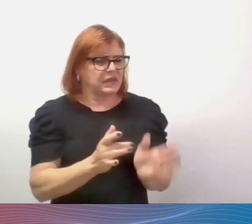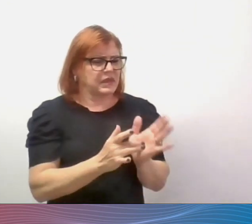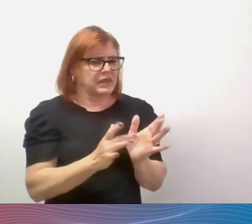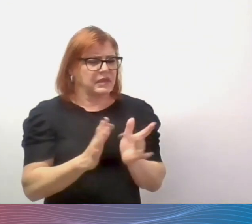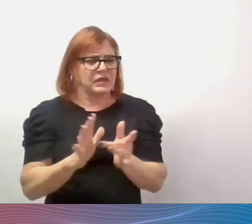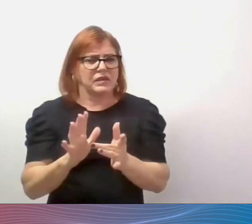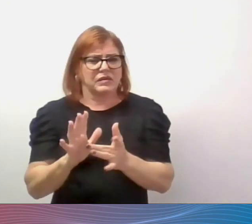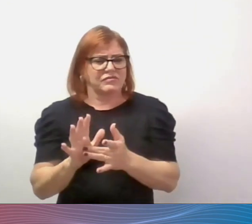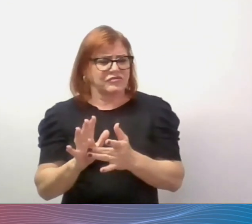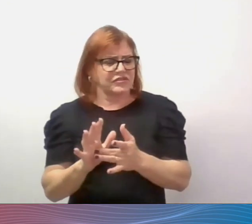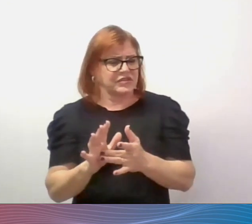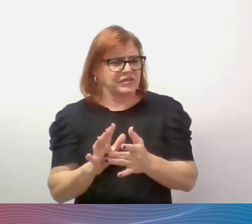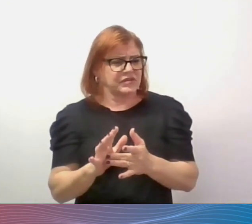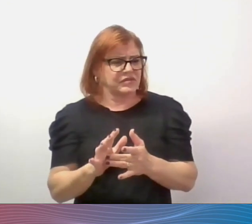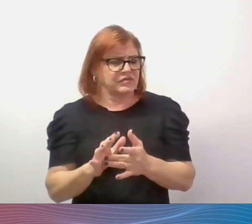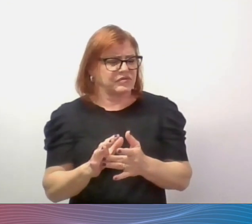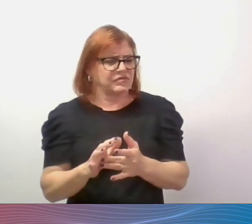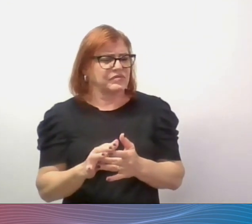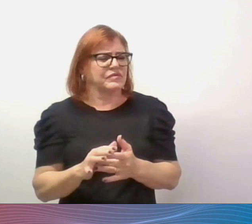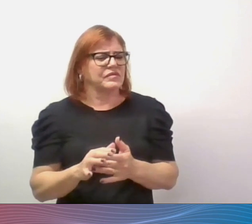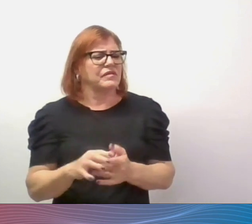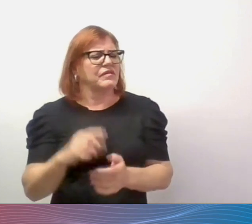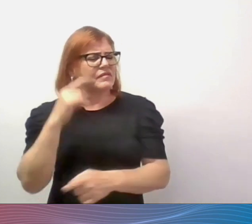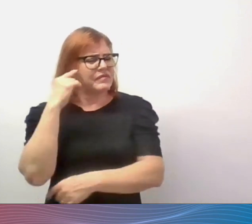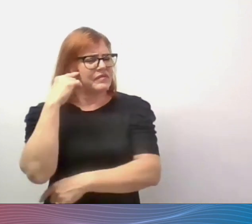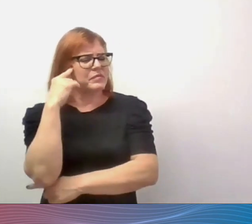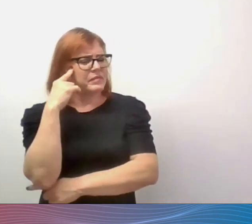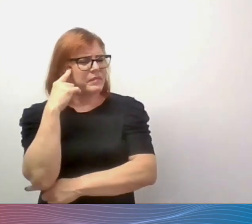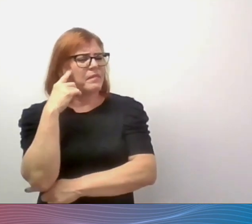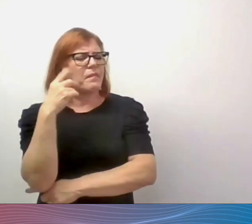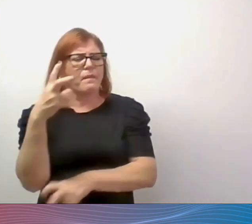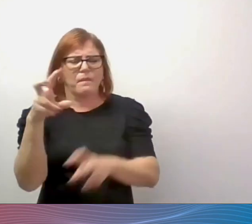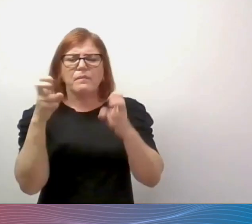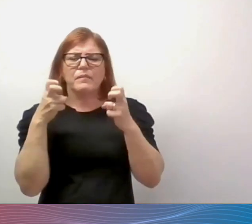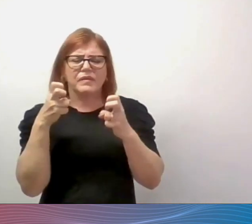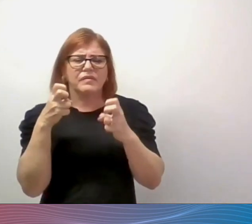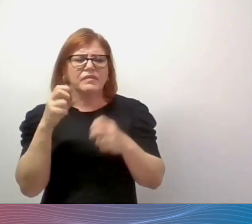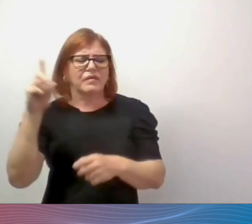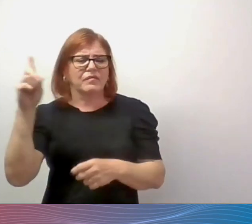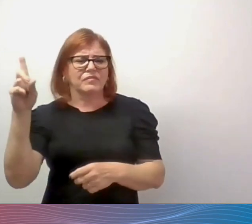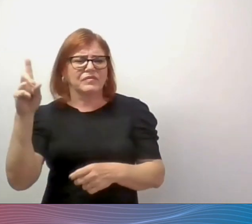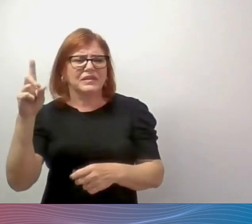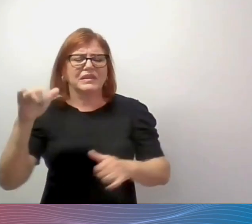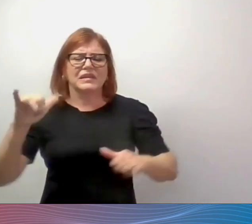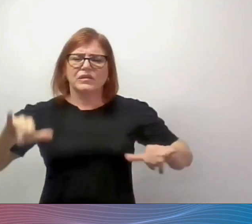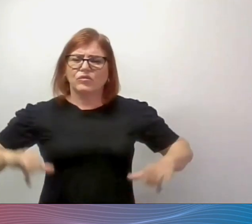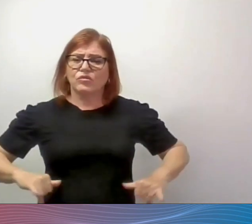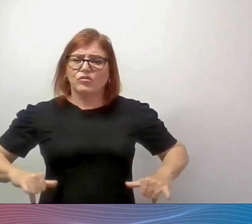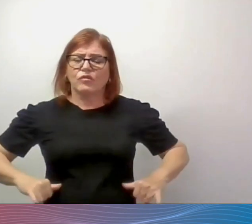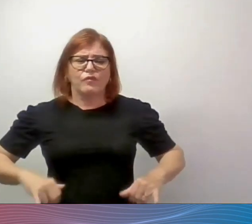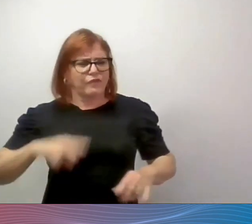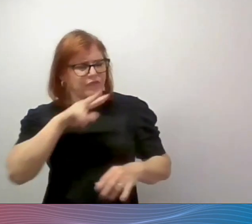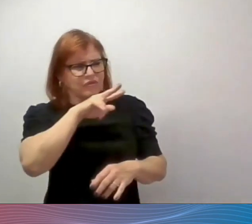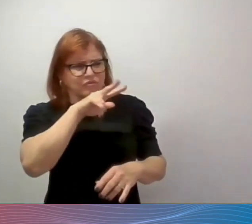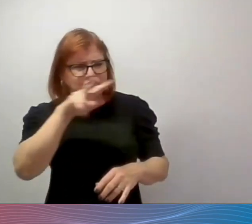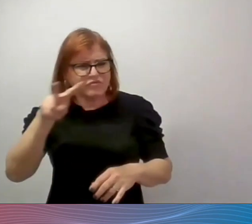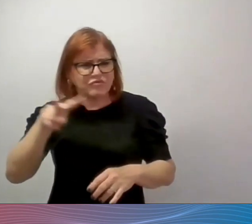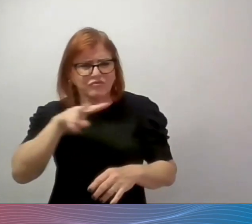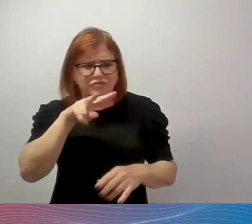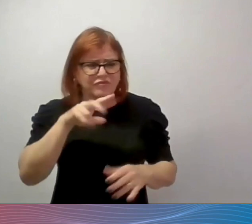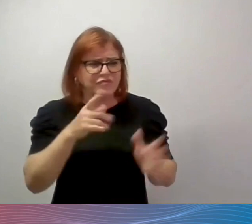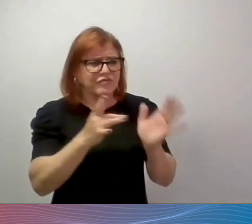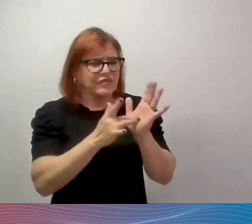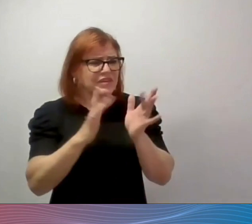filho aqui na terra ser esbofeteado? Do you think it is good for God to see his own son